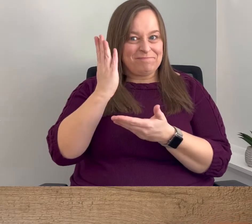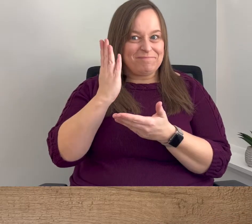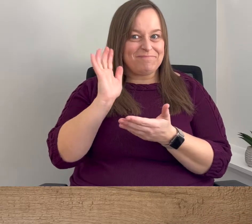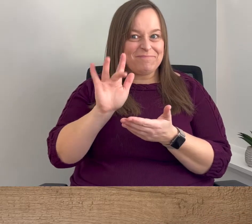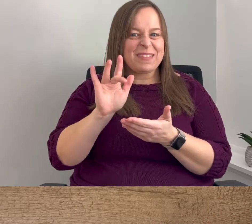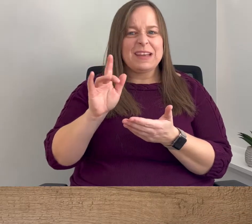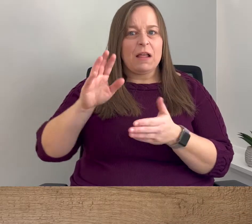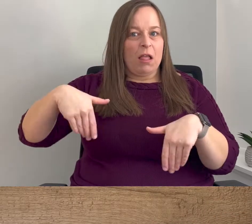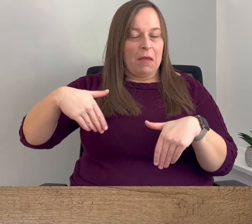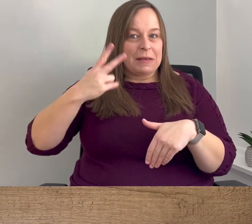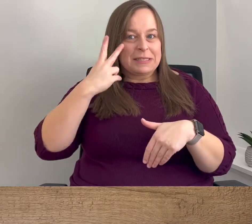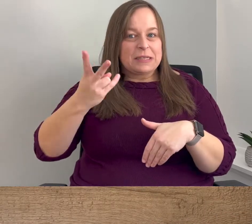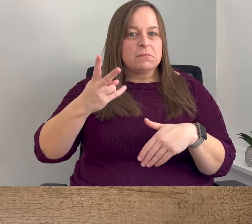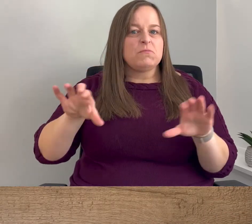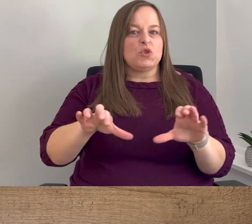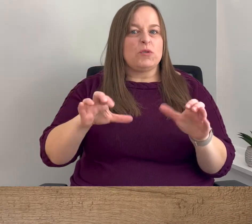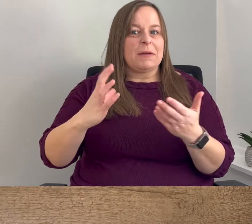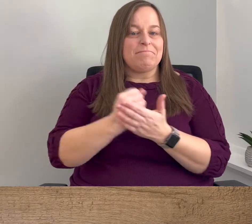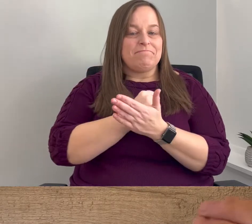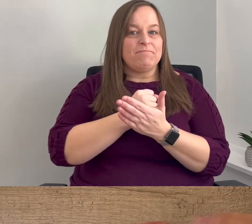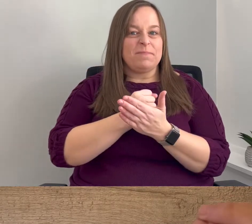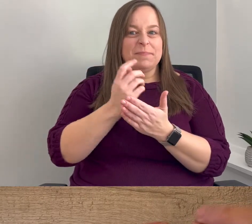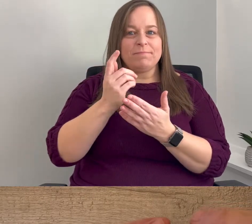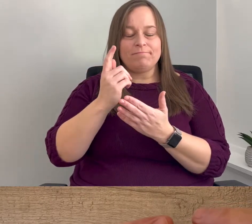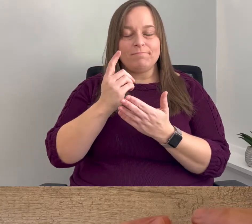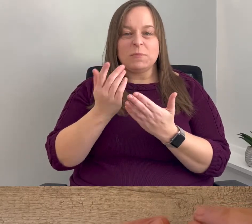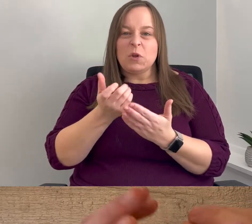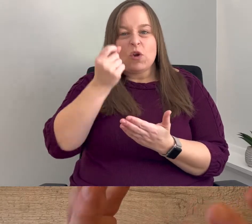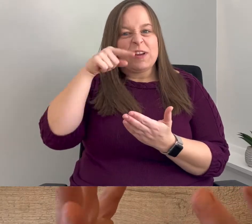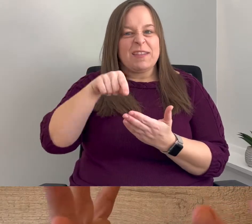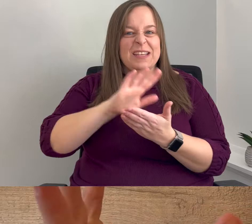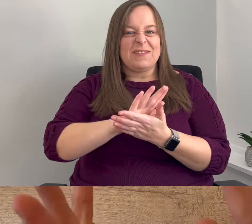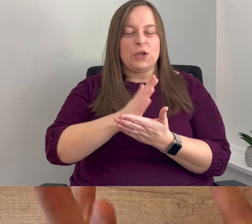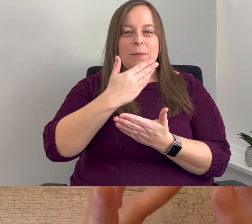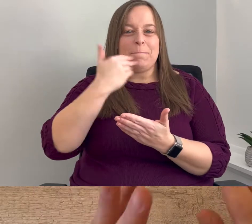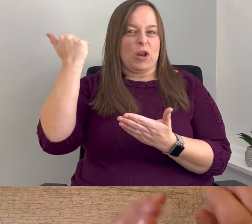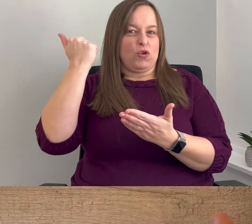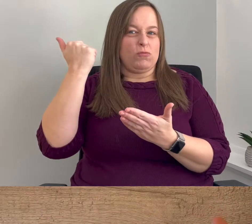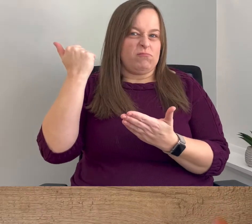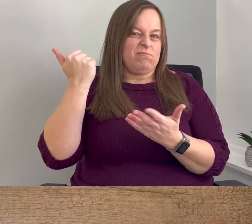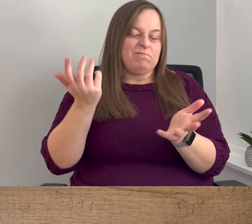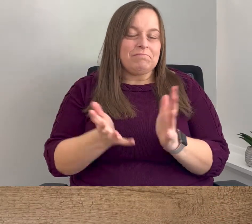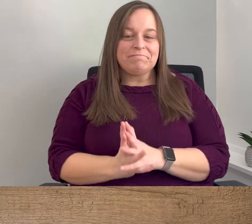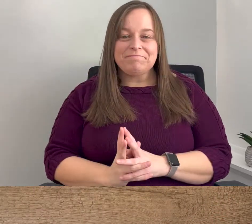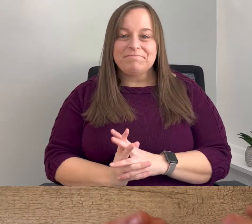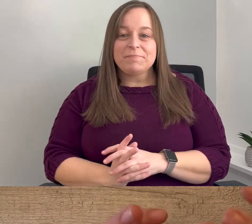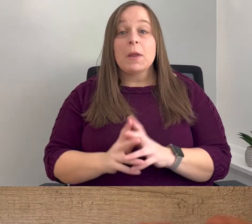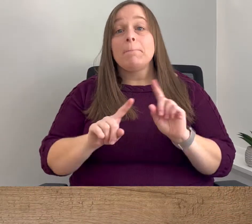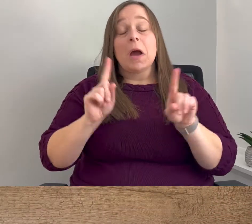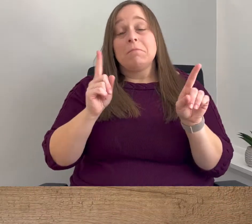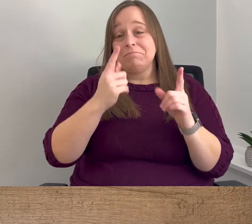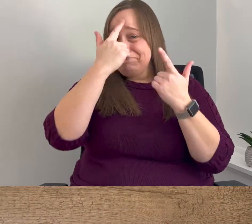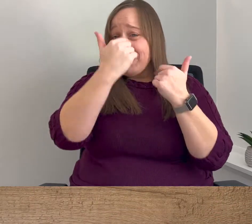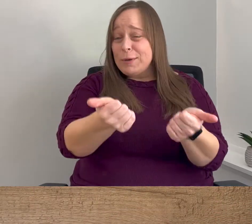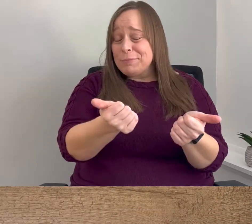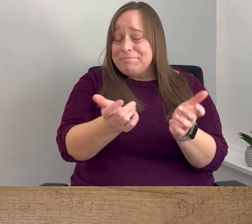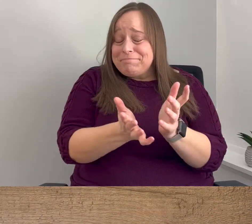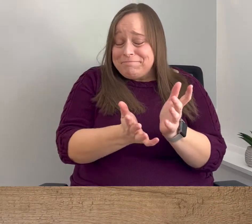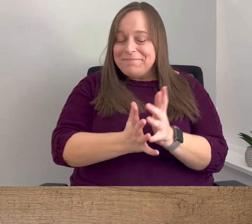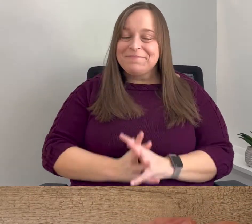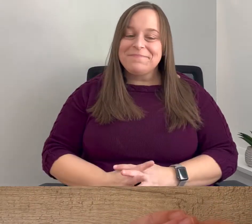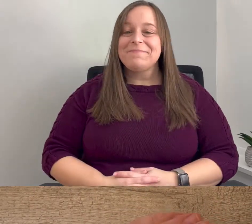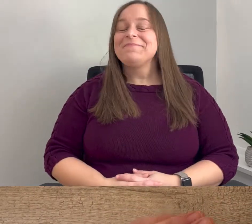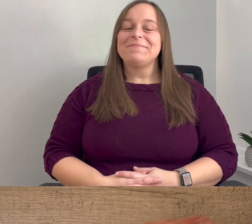above here for you all. If you haven't seen that one yet, you might want to do that so you can kind of understand today's check-in a little bit better.